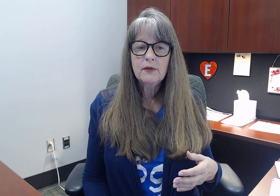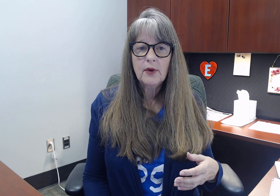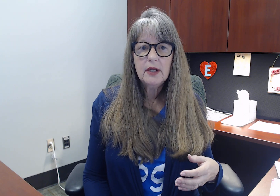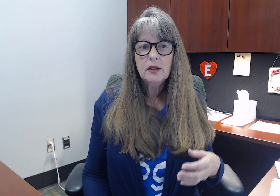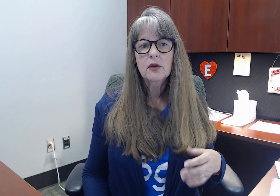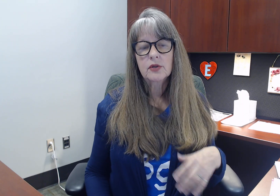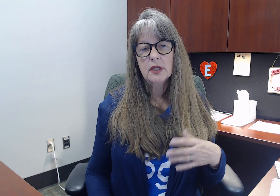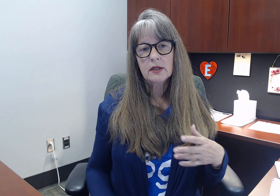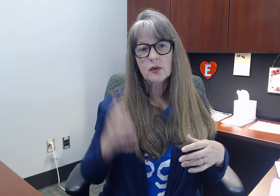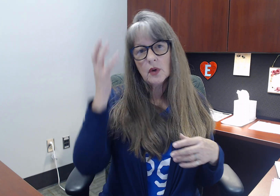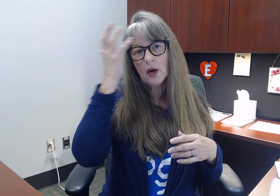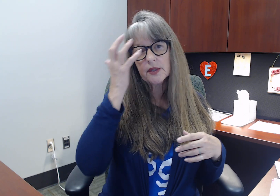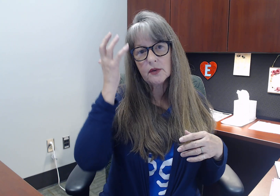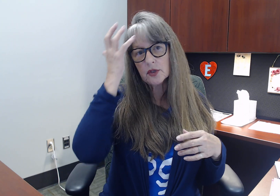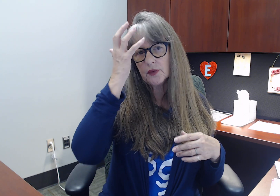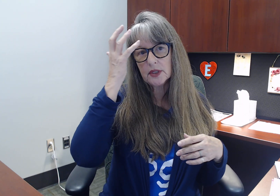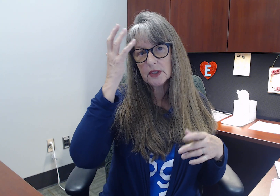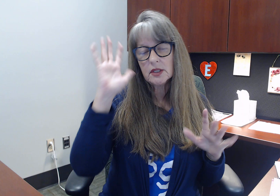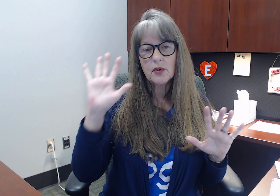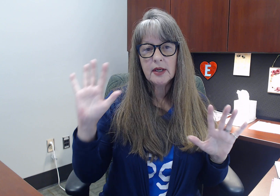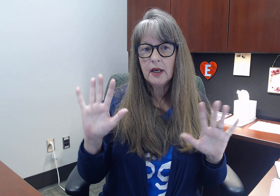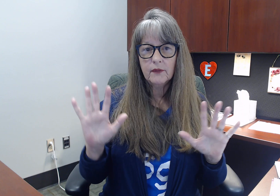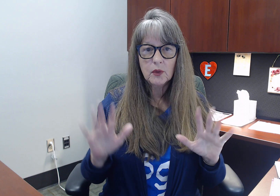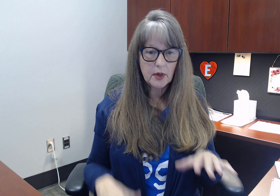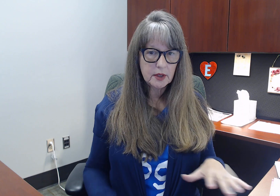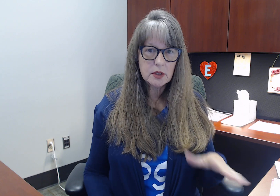8 years, and so I always saw this for dizzy. So I never wanted to,